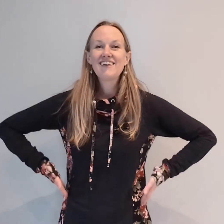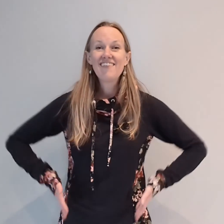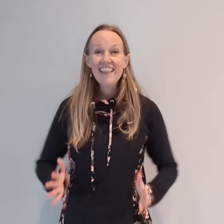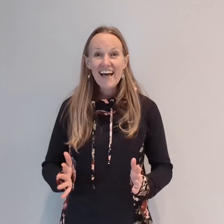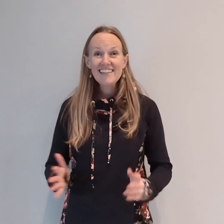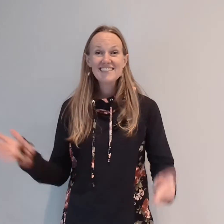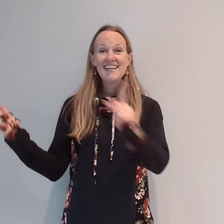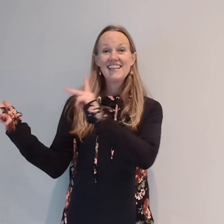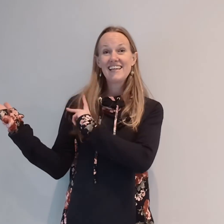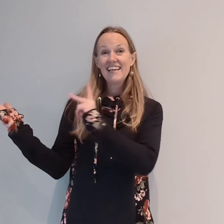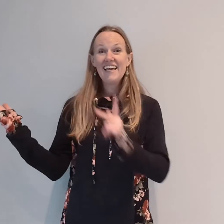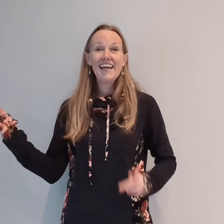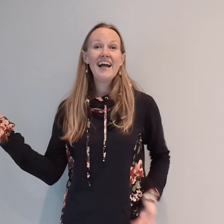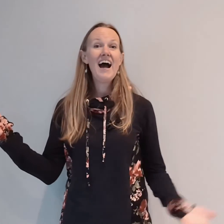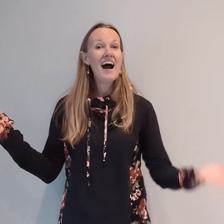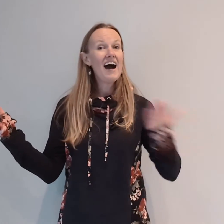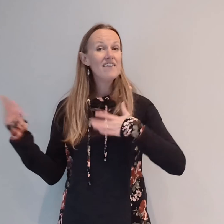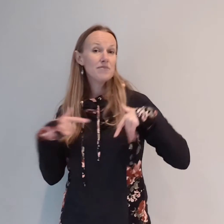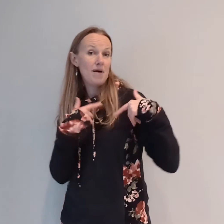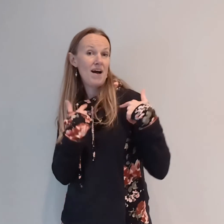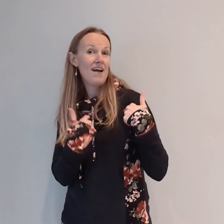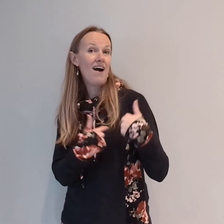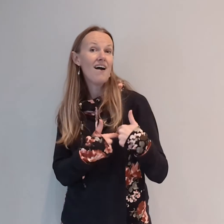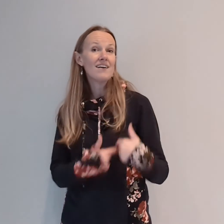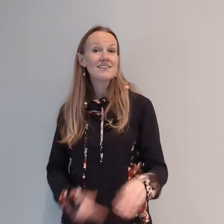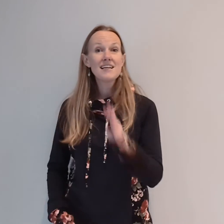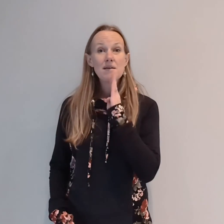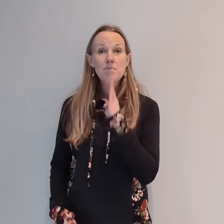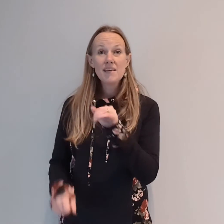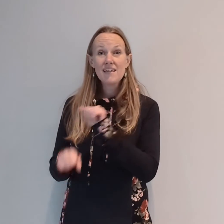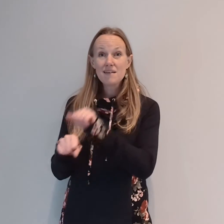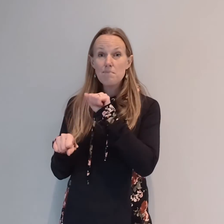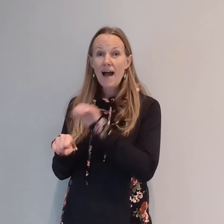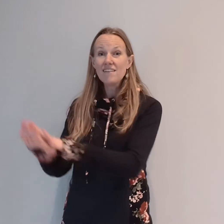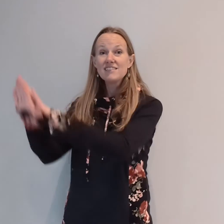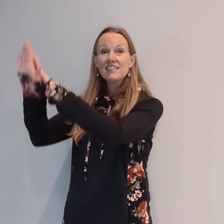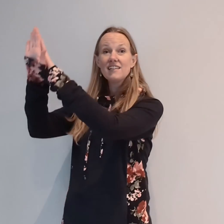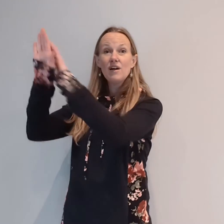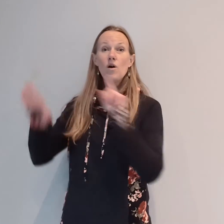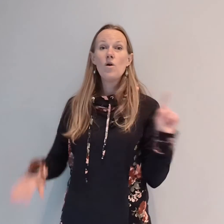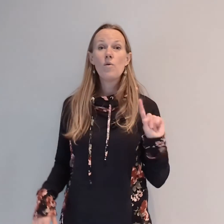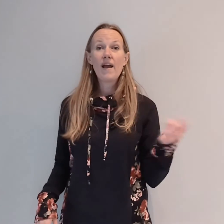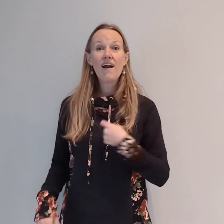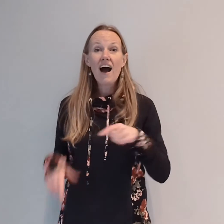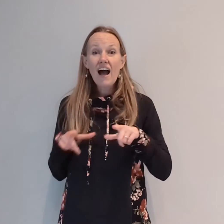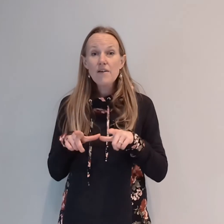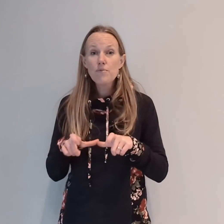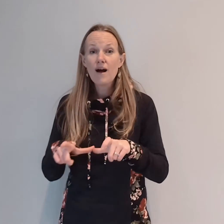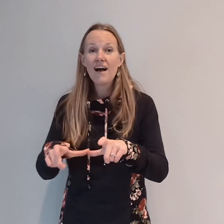So let the king of my heart be the mountain where I